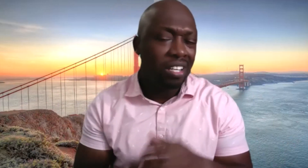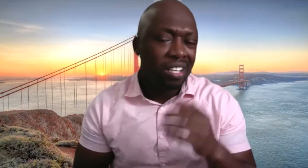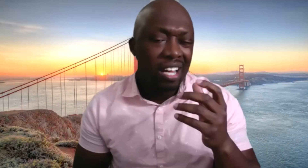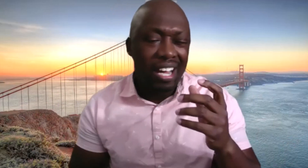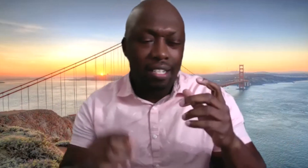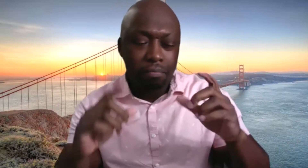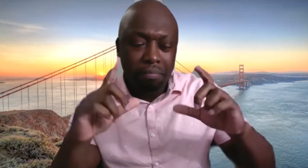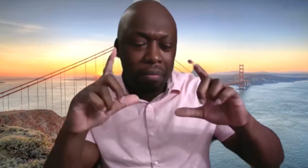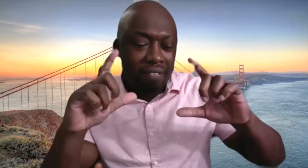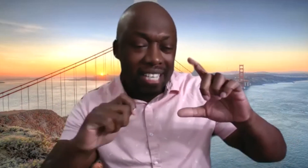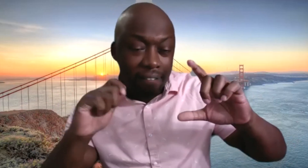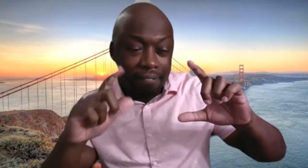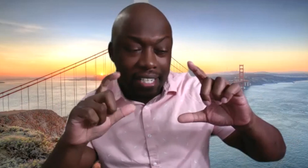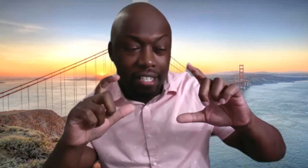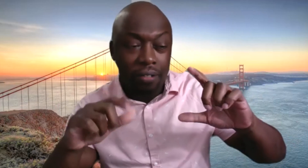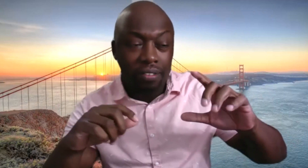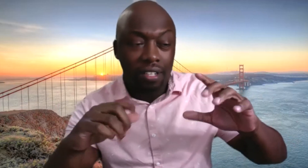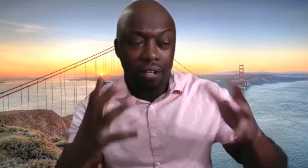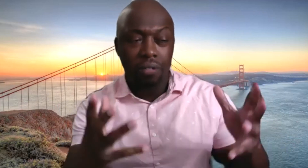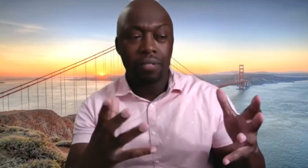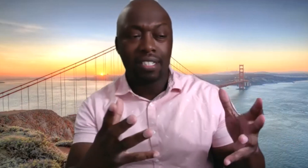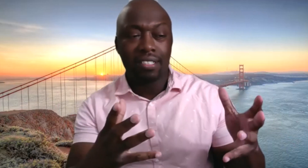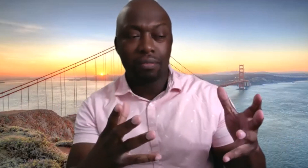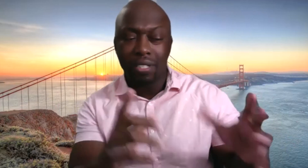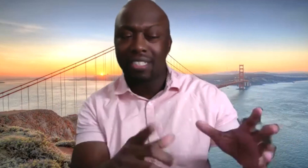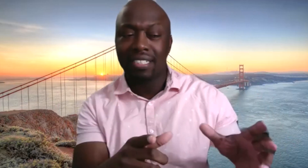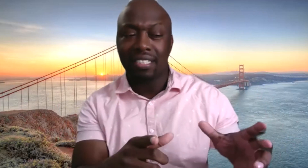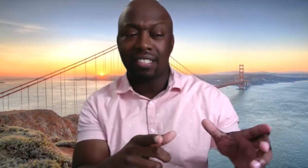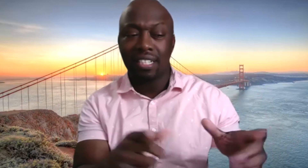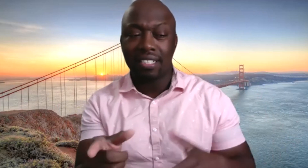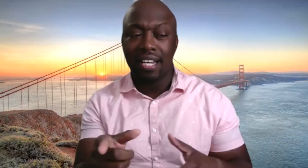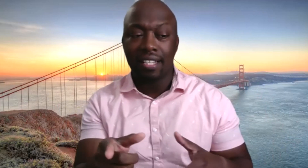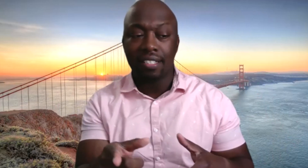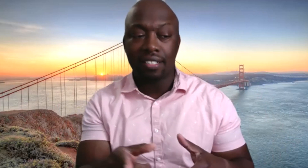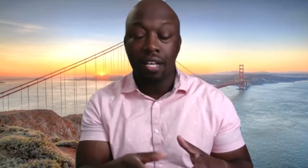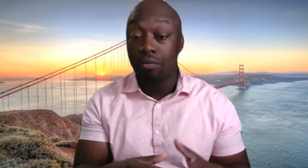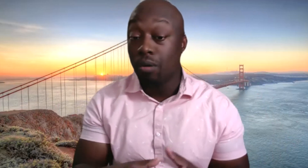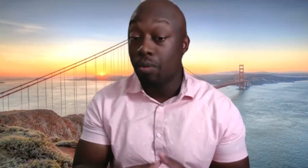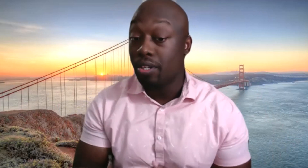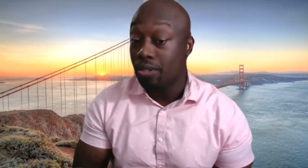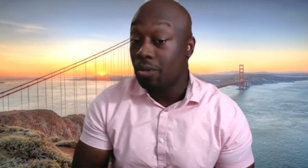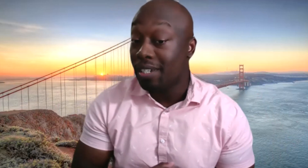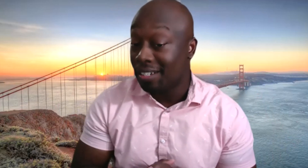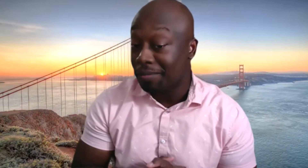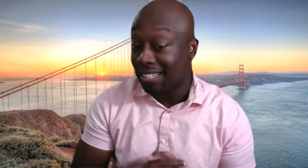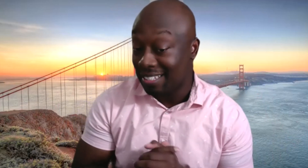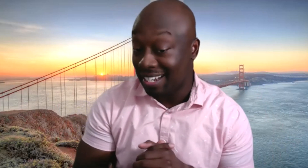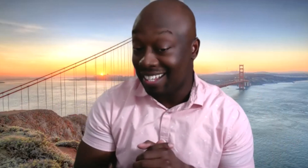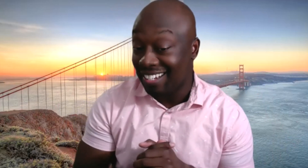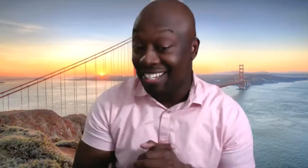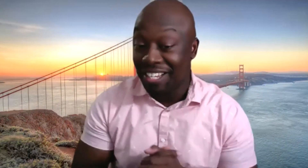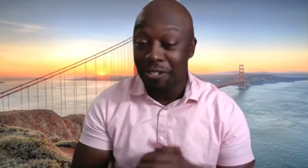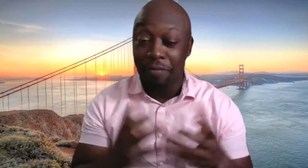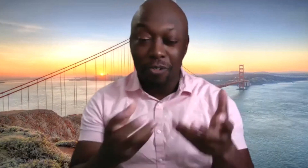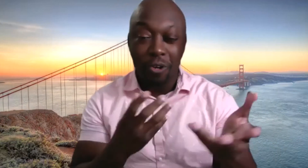working. Maybe even take a video. Oh, wait, what is this? They signed this. What were you doing when they signed